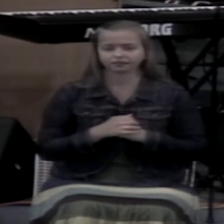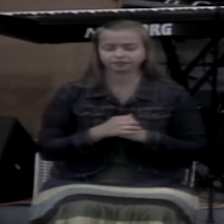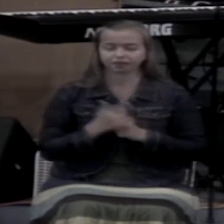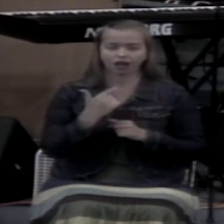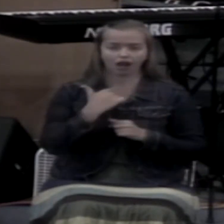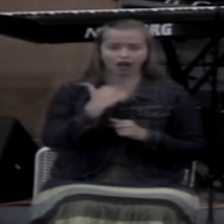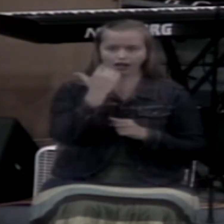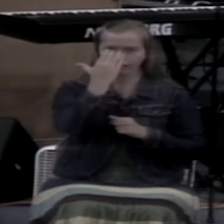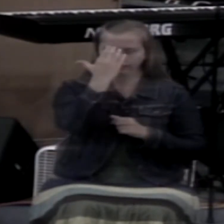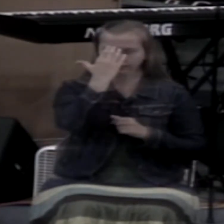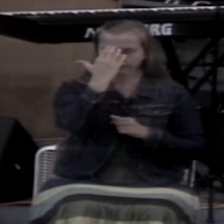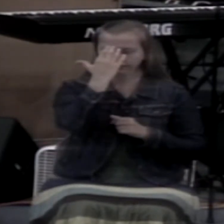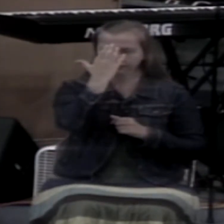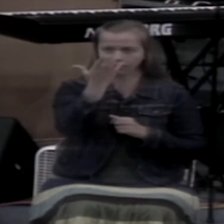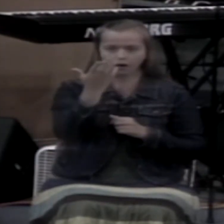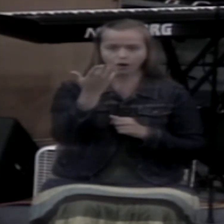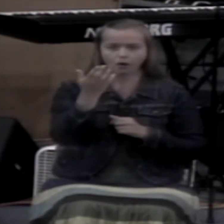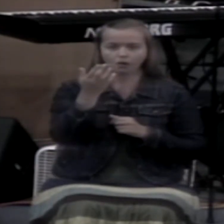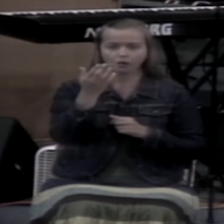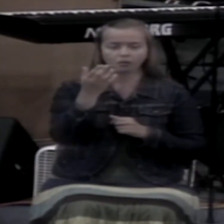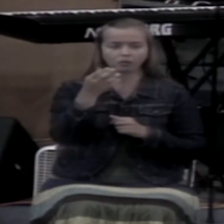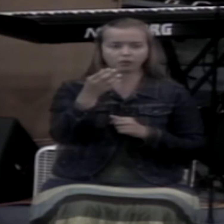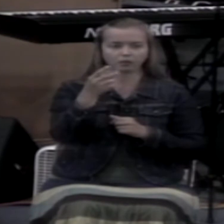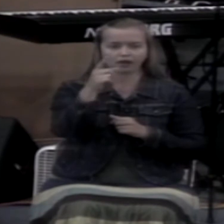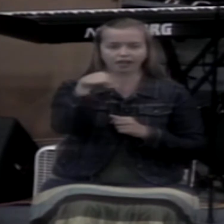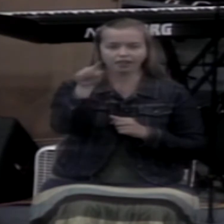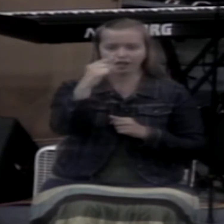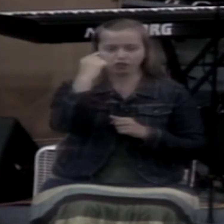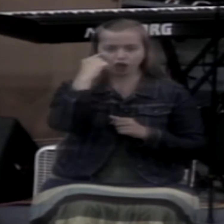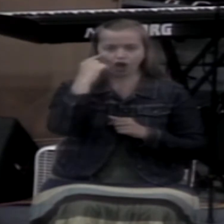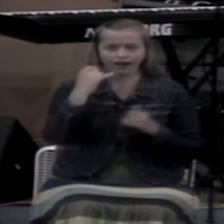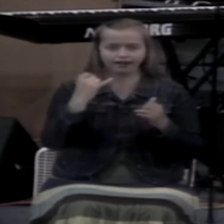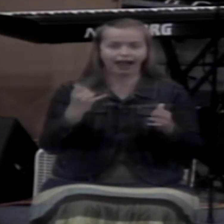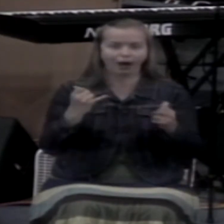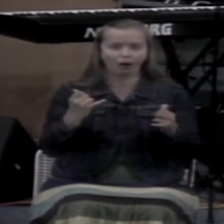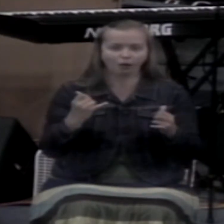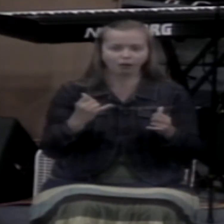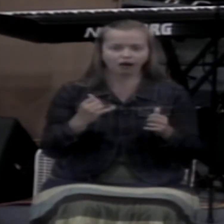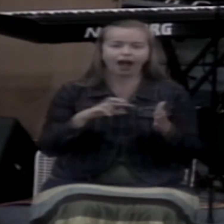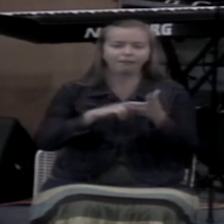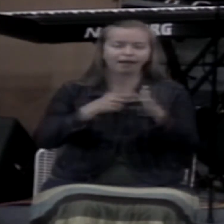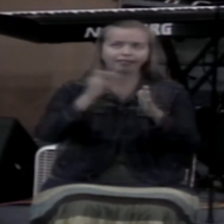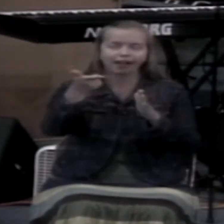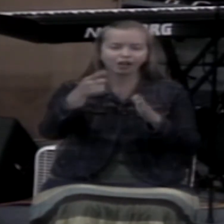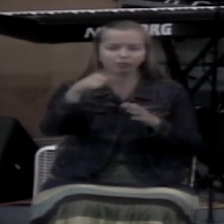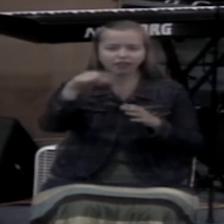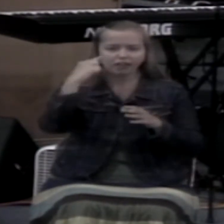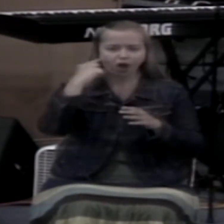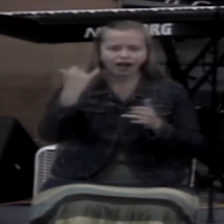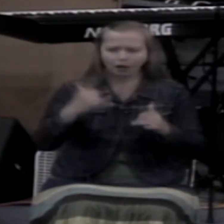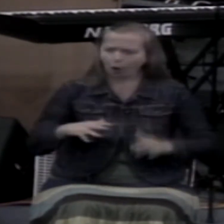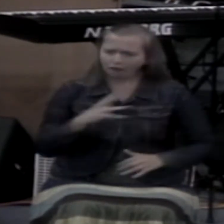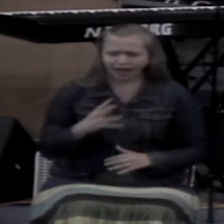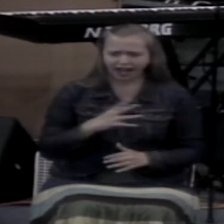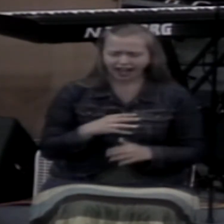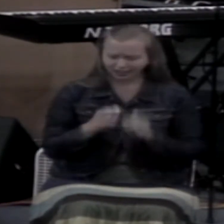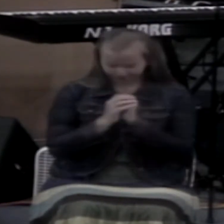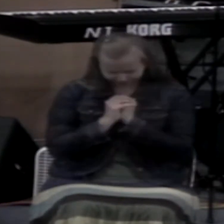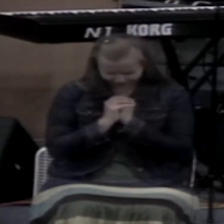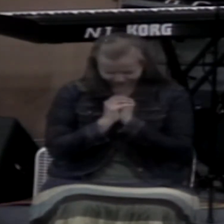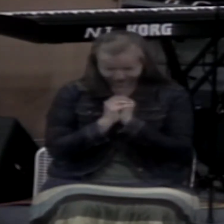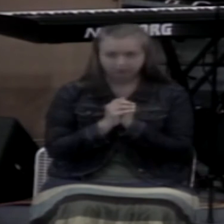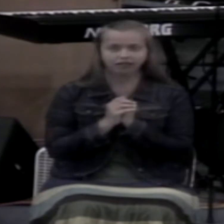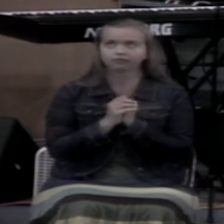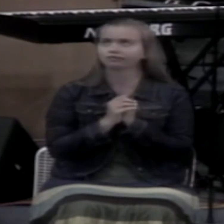they thought I meant right now. And so they all bowed their heads, and we all